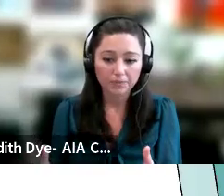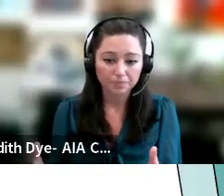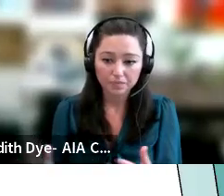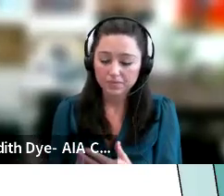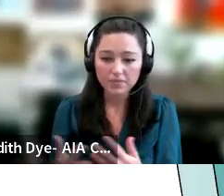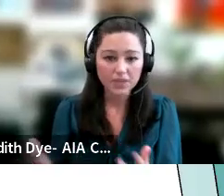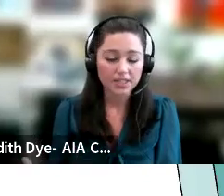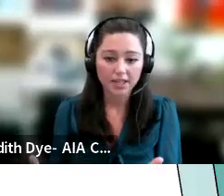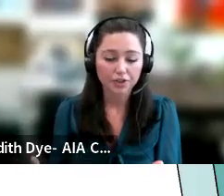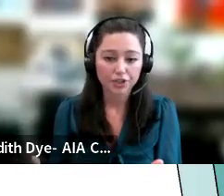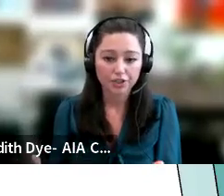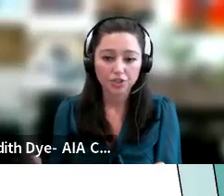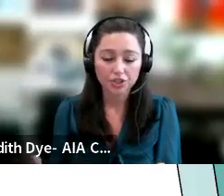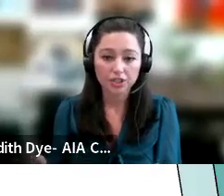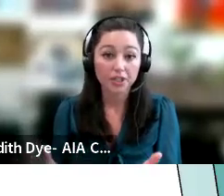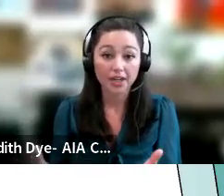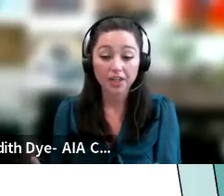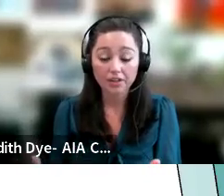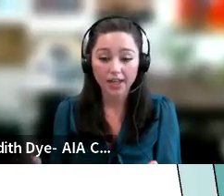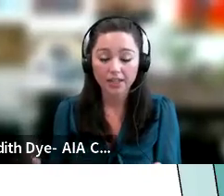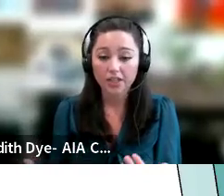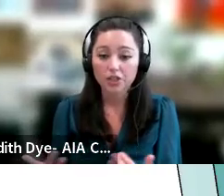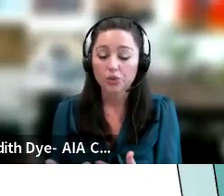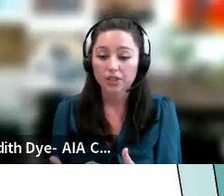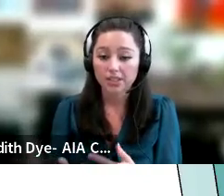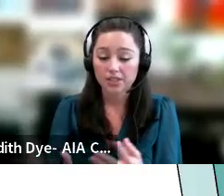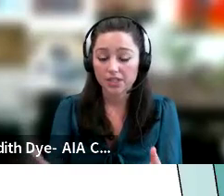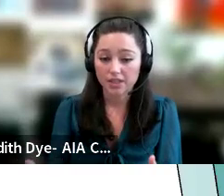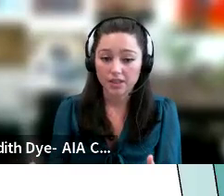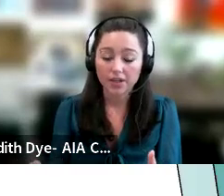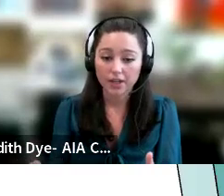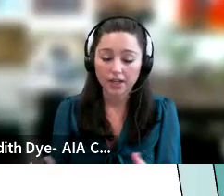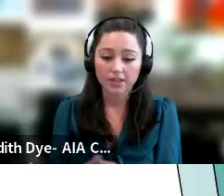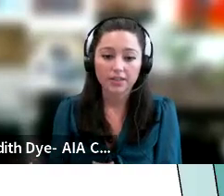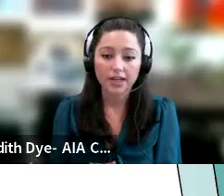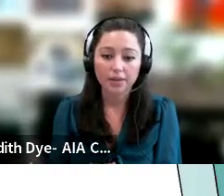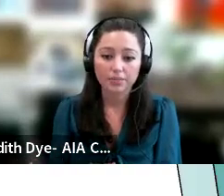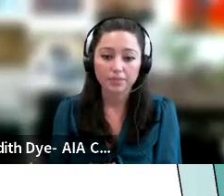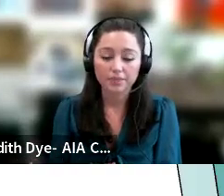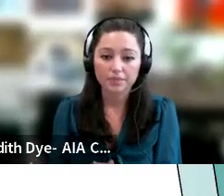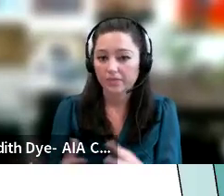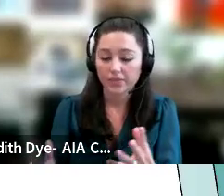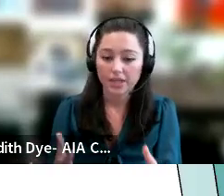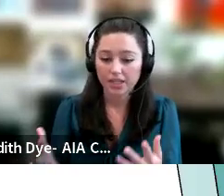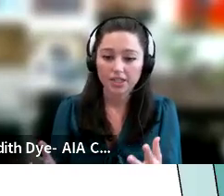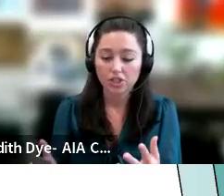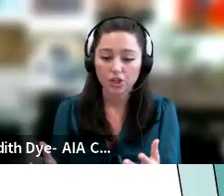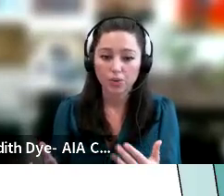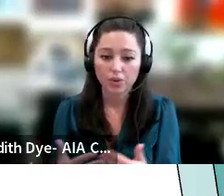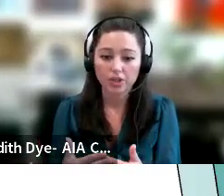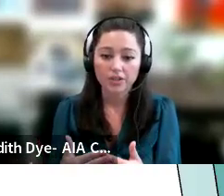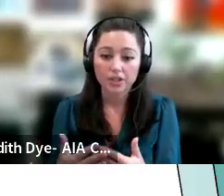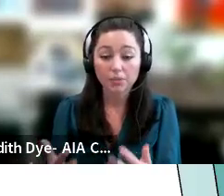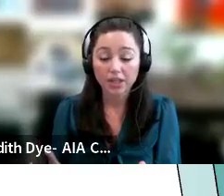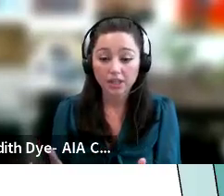the building is not under construction or not there yet, you could at least visit the area and get